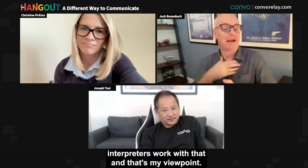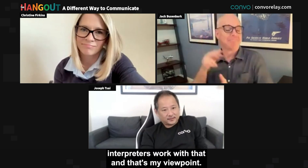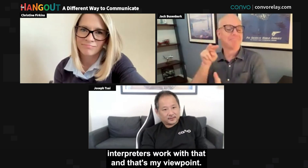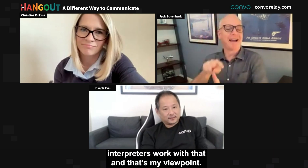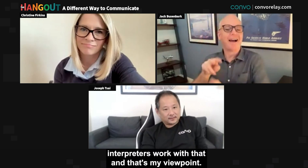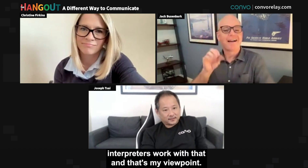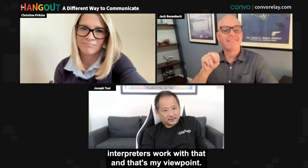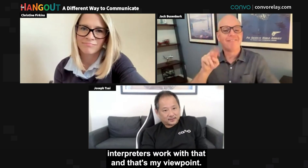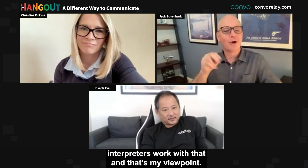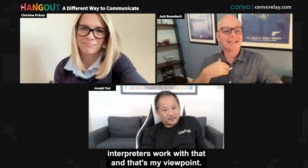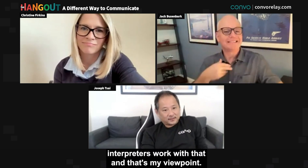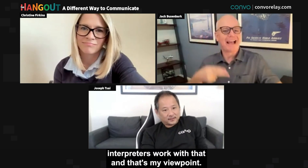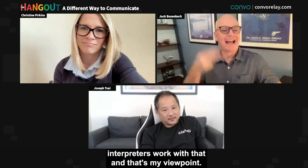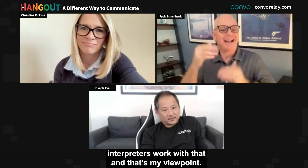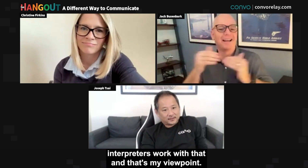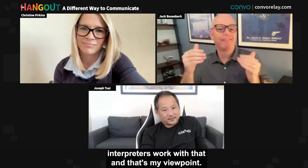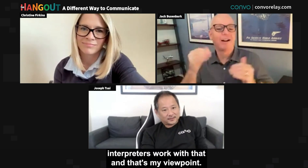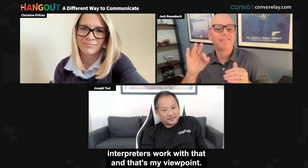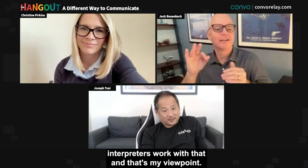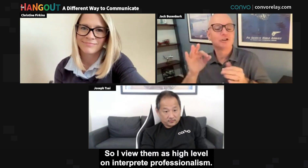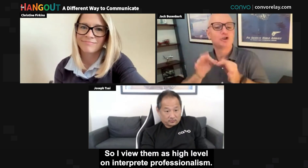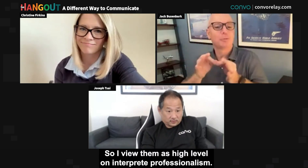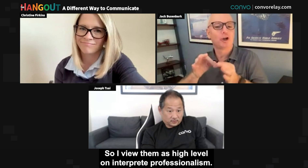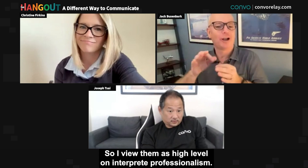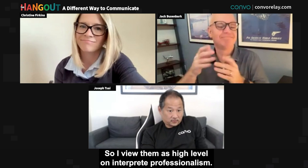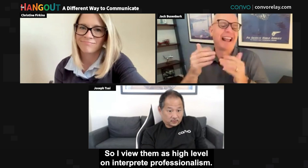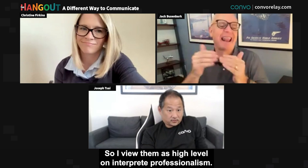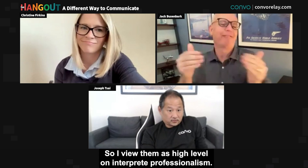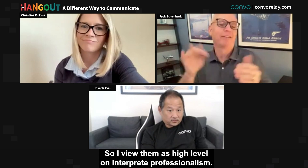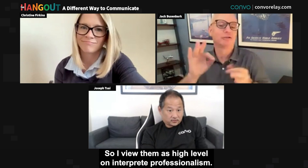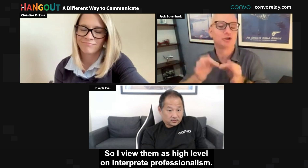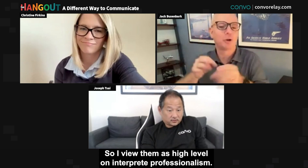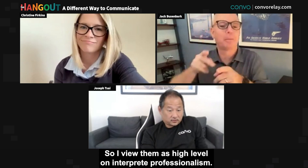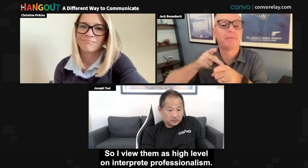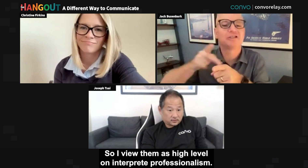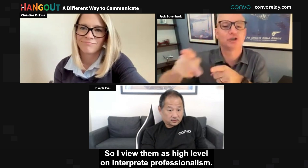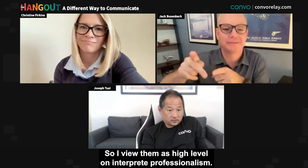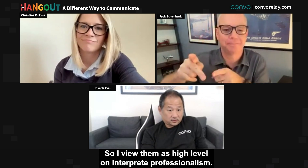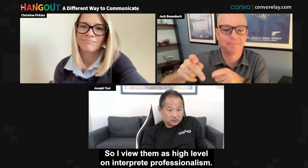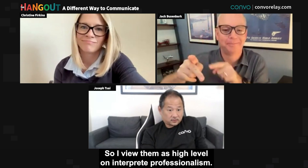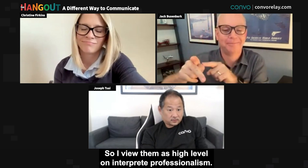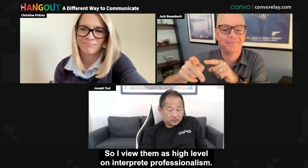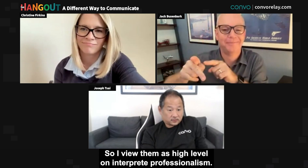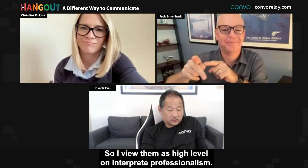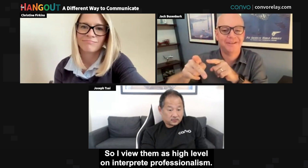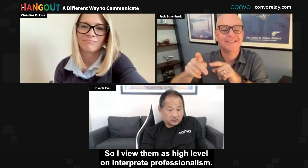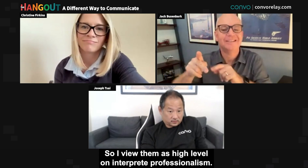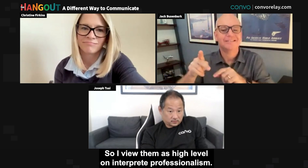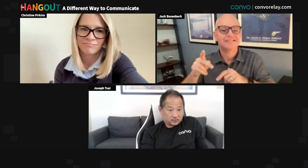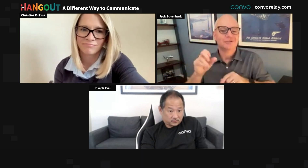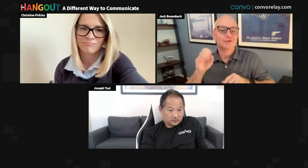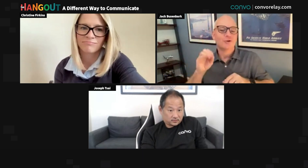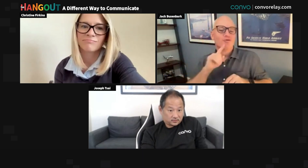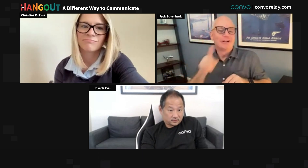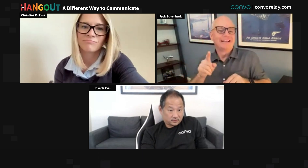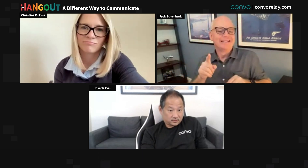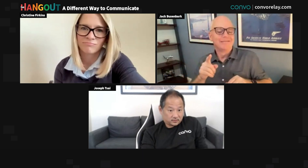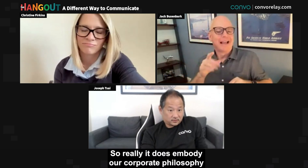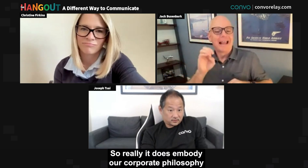and they are, and that's my viewpoint. So I view them as a high level interpreter professionalism.